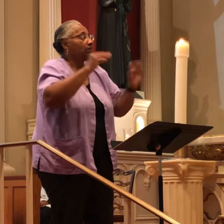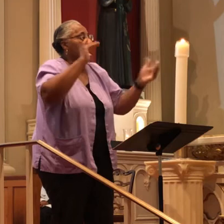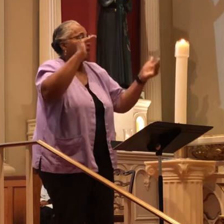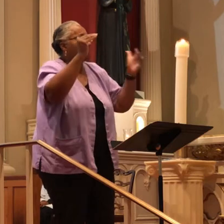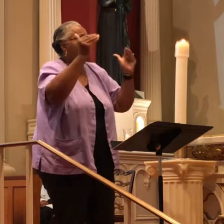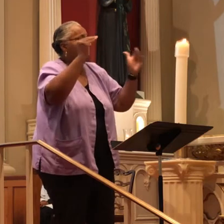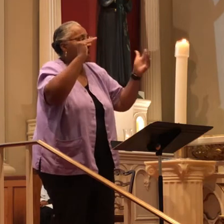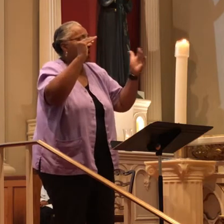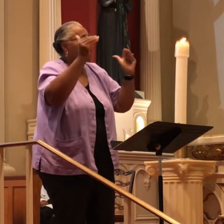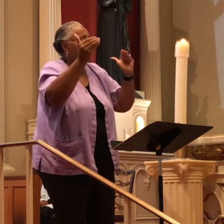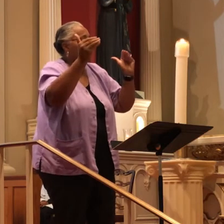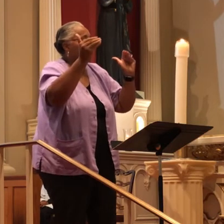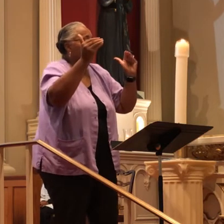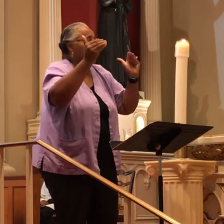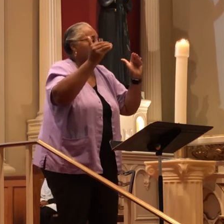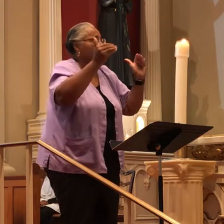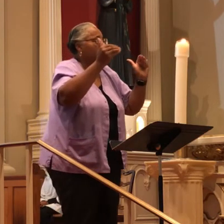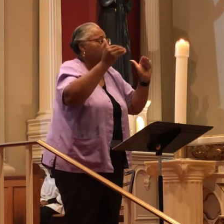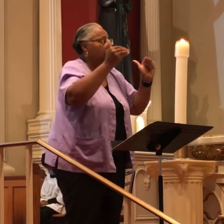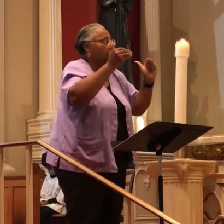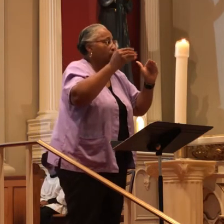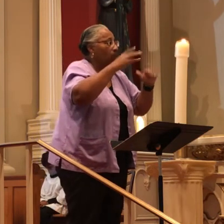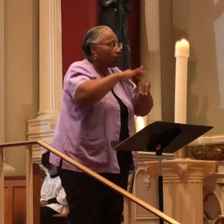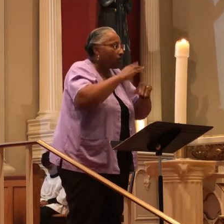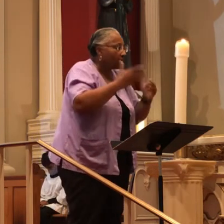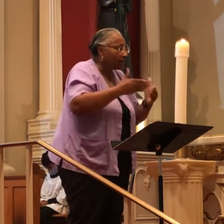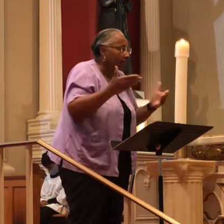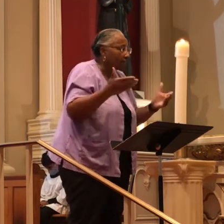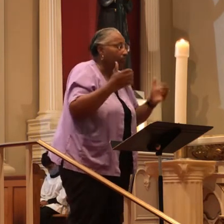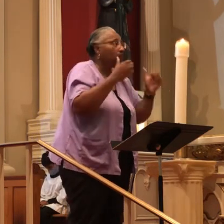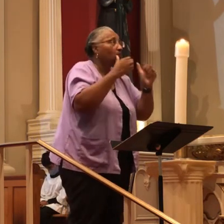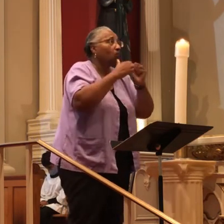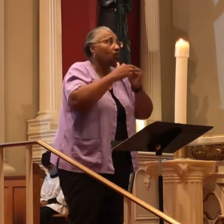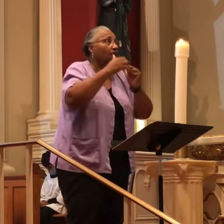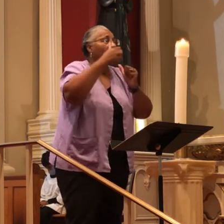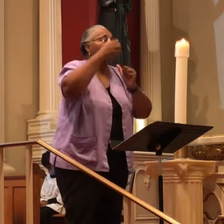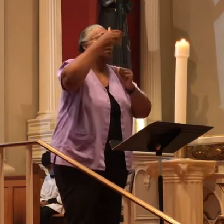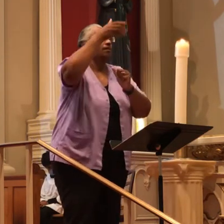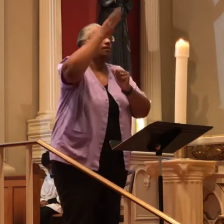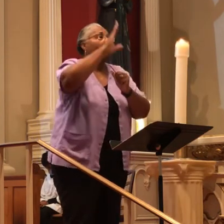about temporal things, but to think about